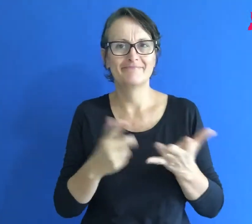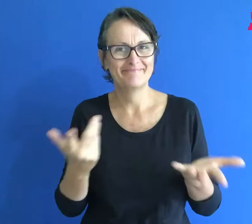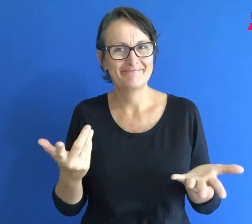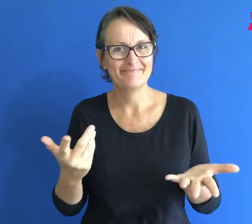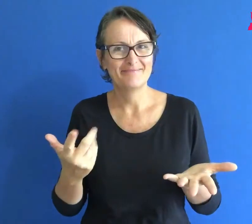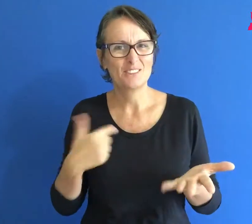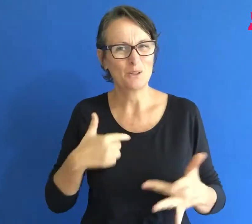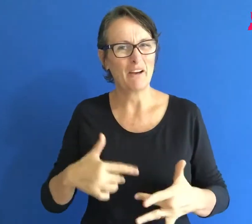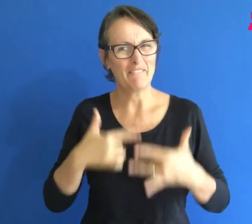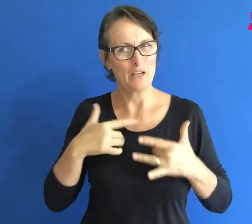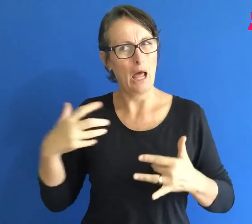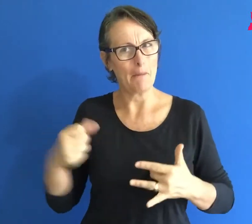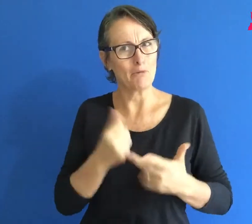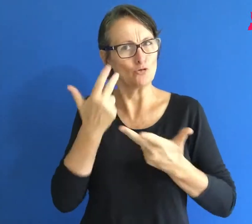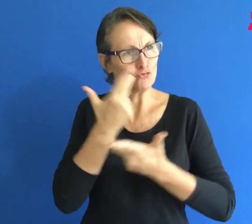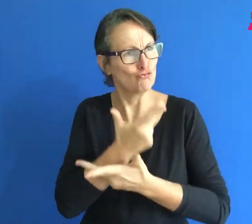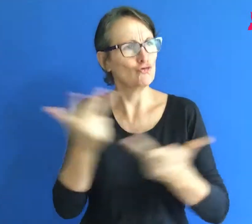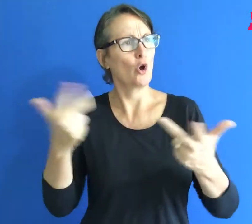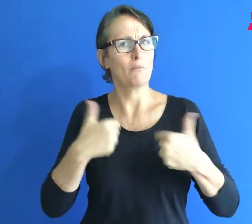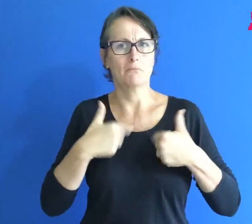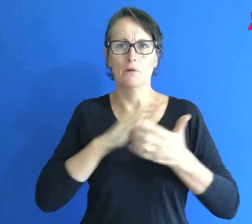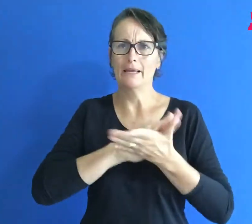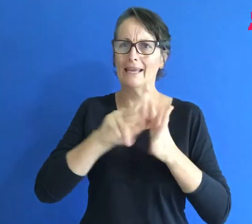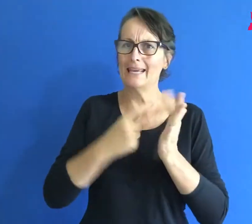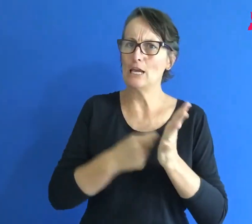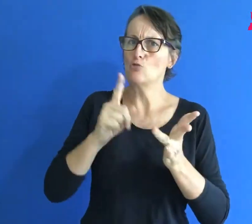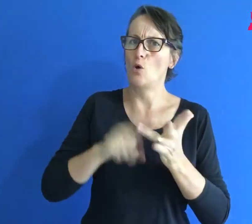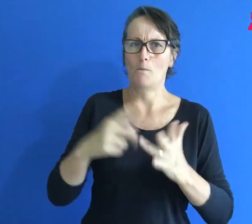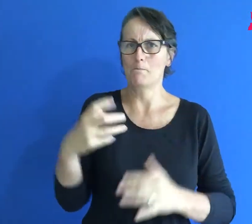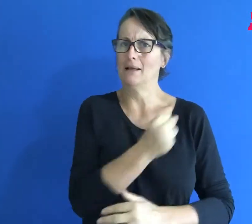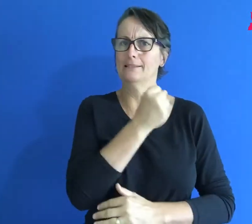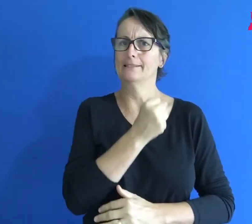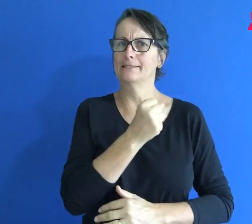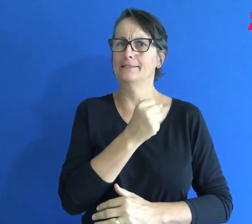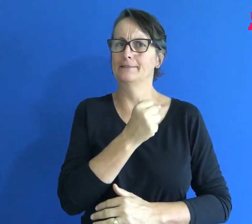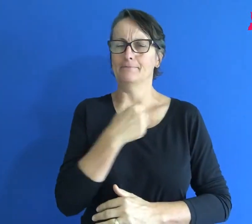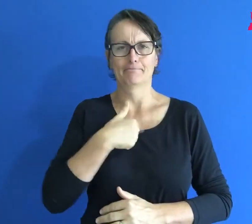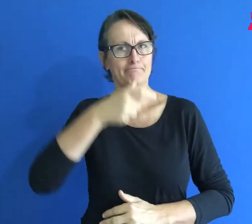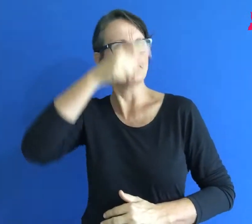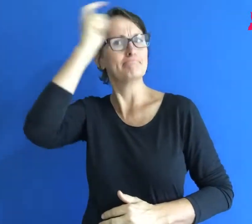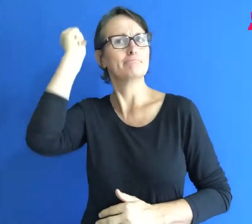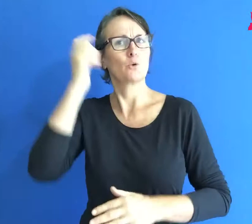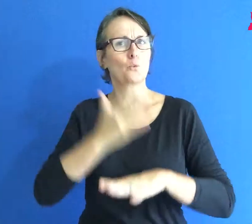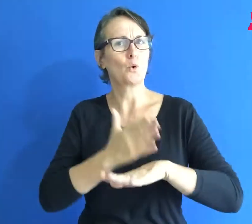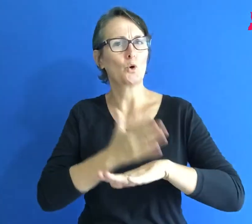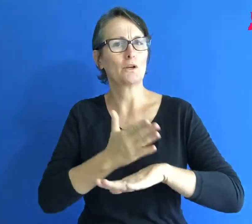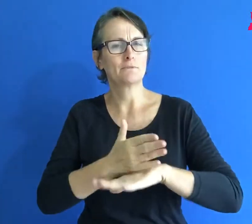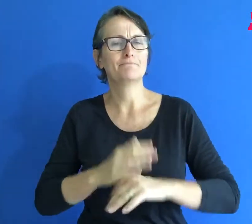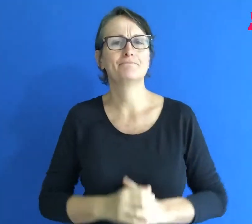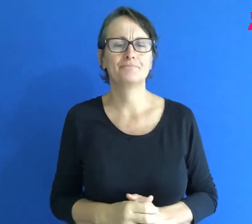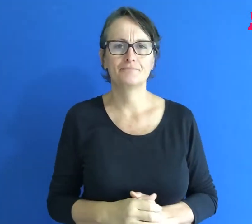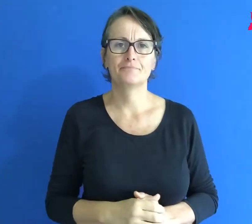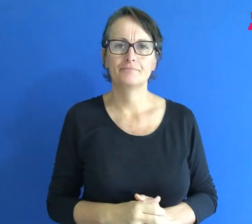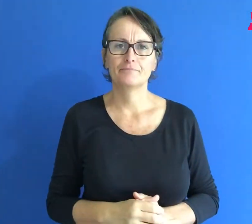hero mythology awarded to us by the community. How did you think you would respond to